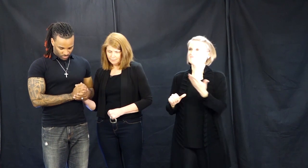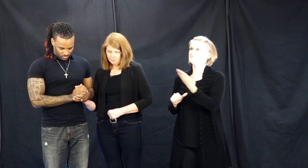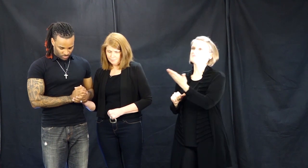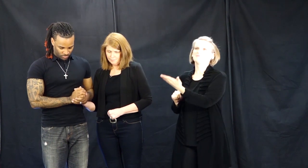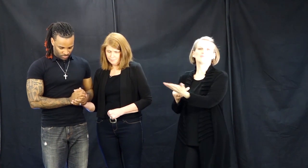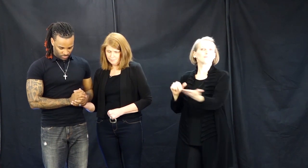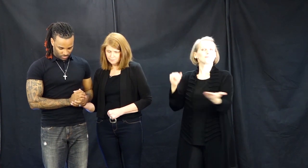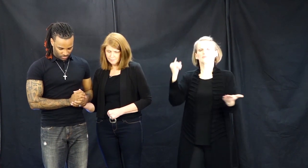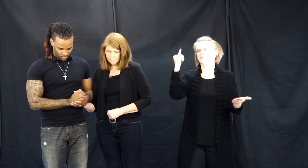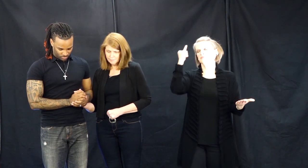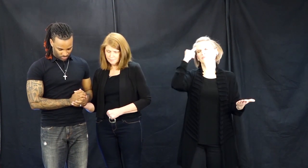Can you